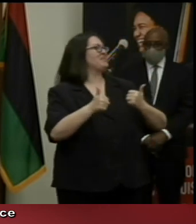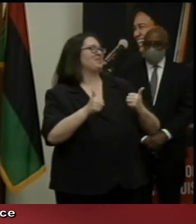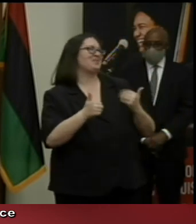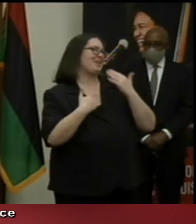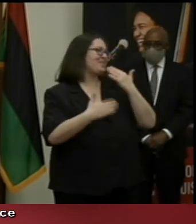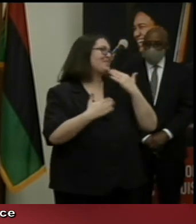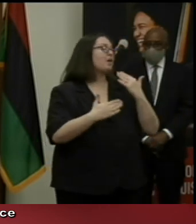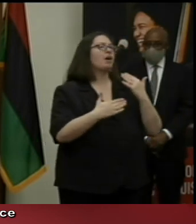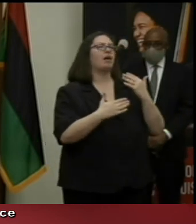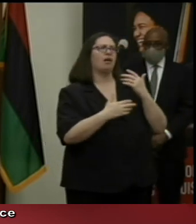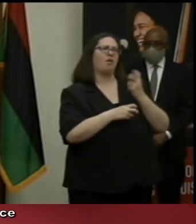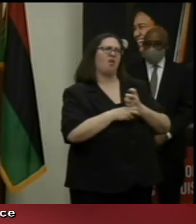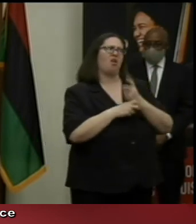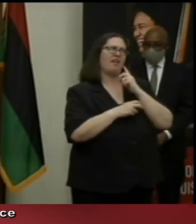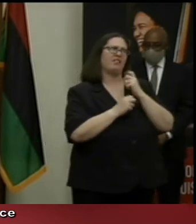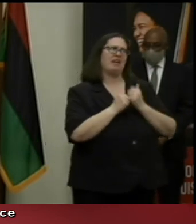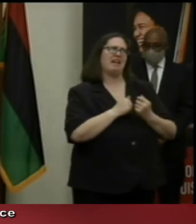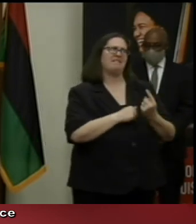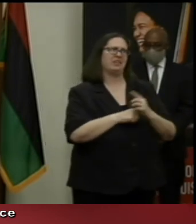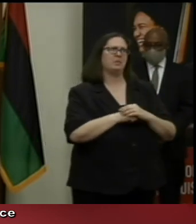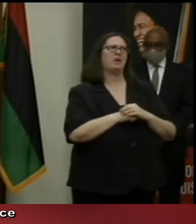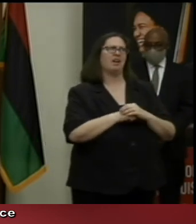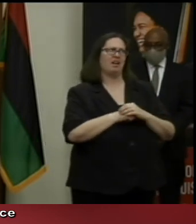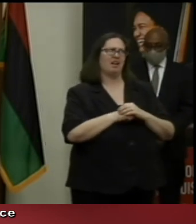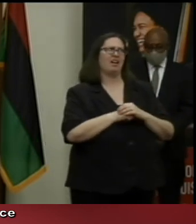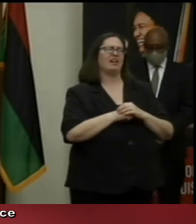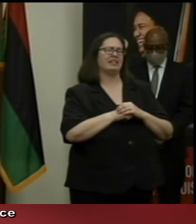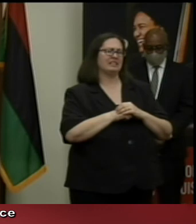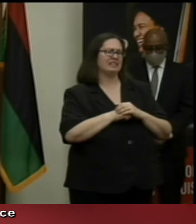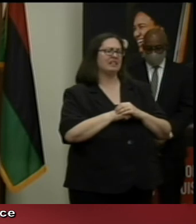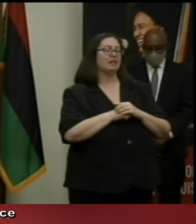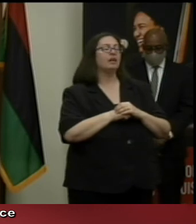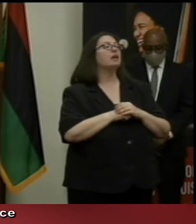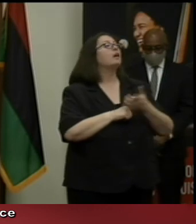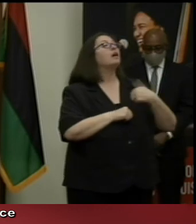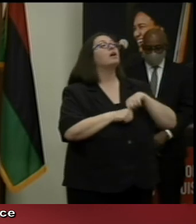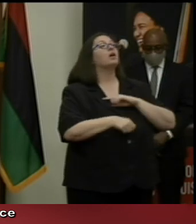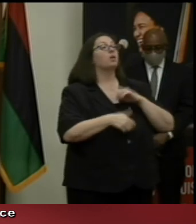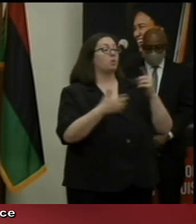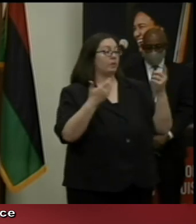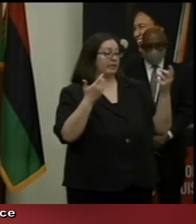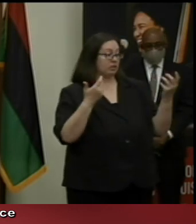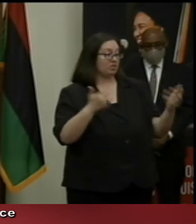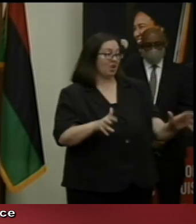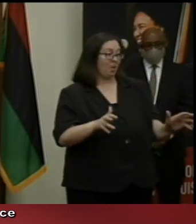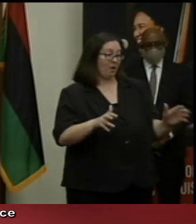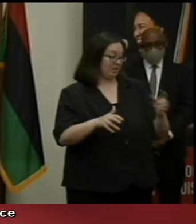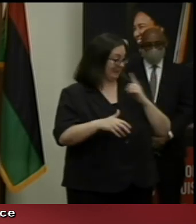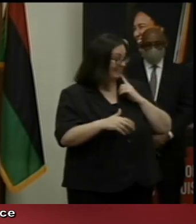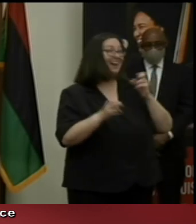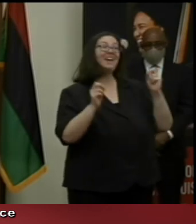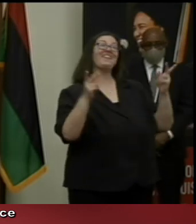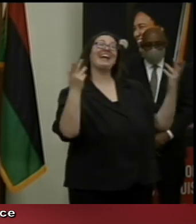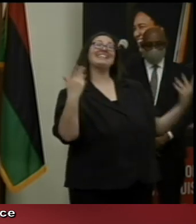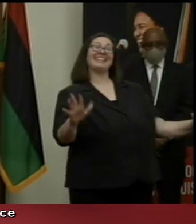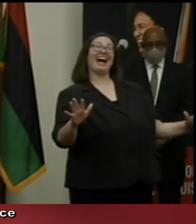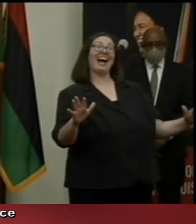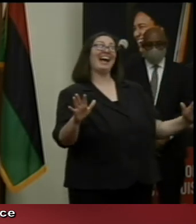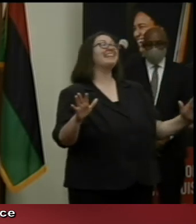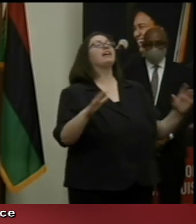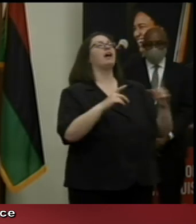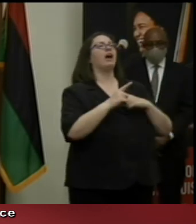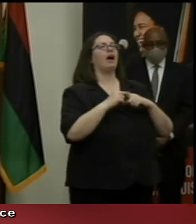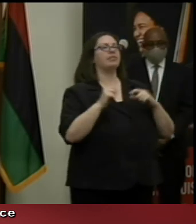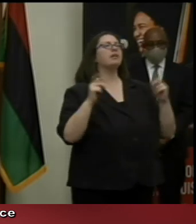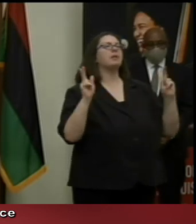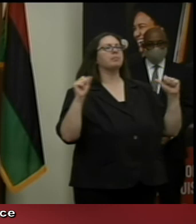That's been hard on everybody. And we don't want to lift this too soon and have a big spike